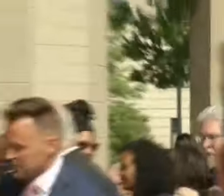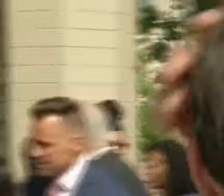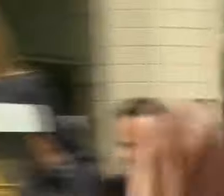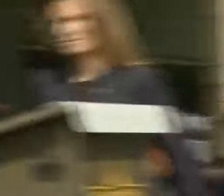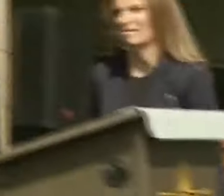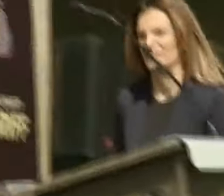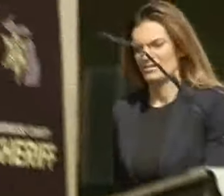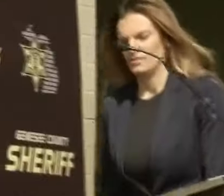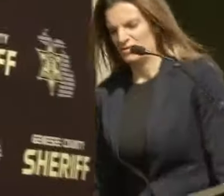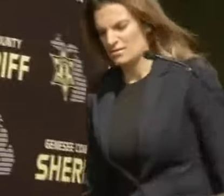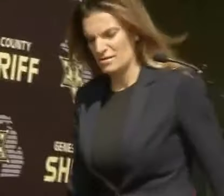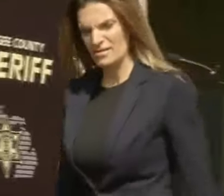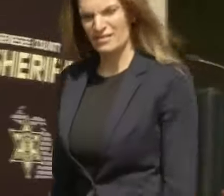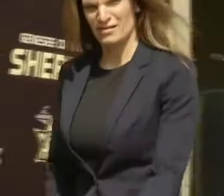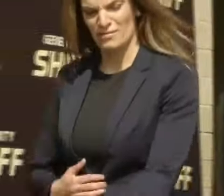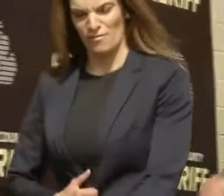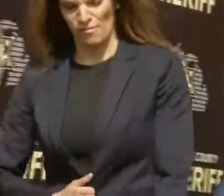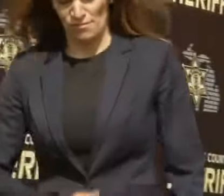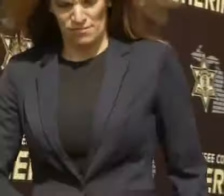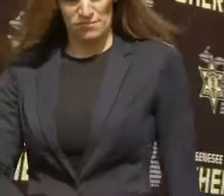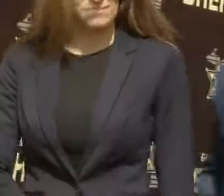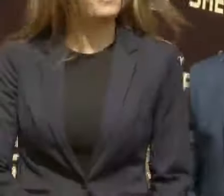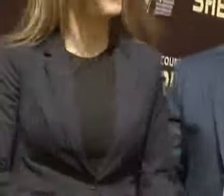Everyone's Democratic. Secretary of